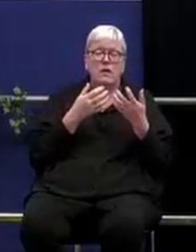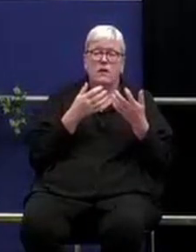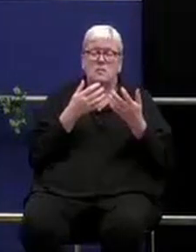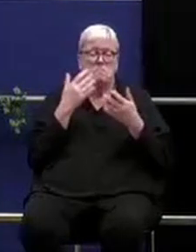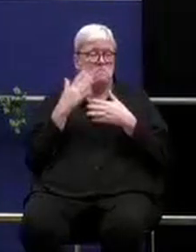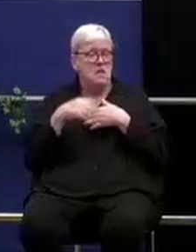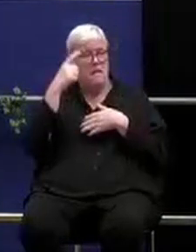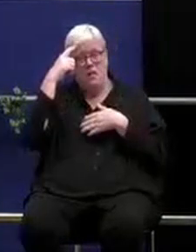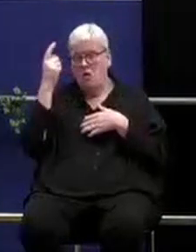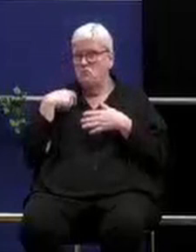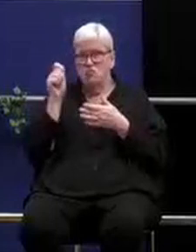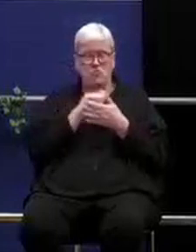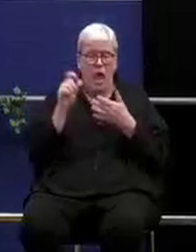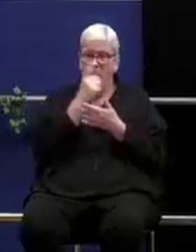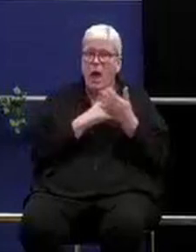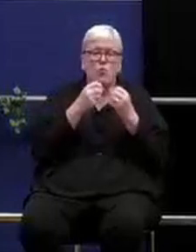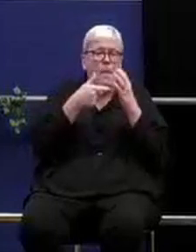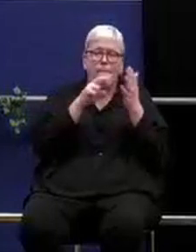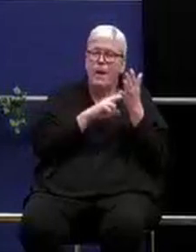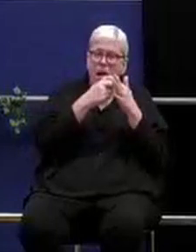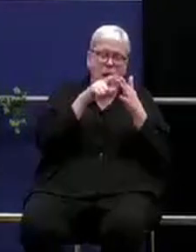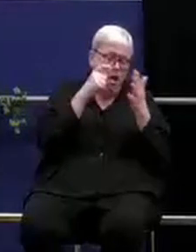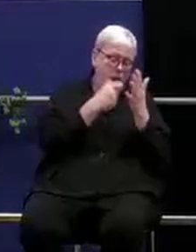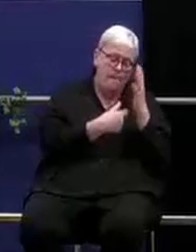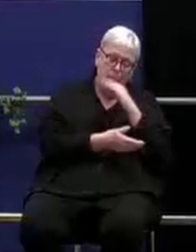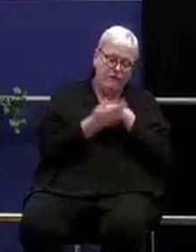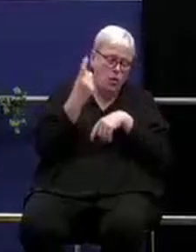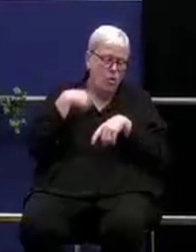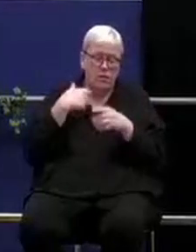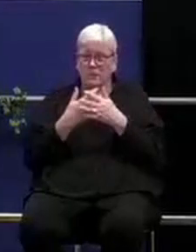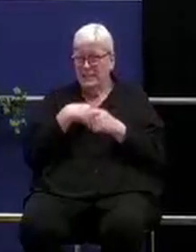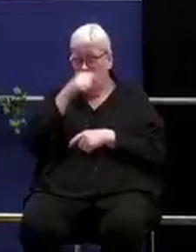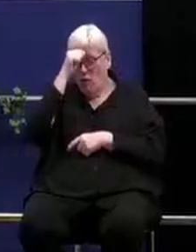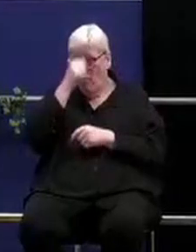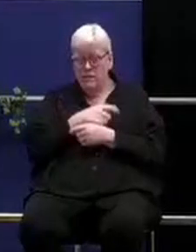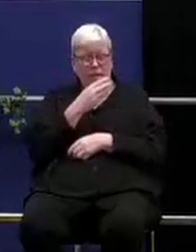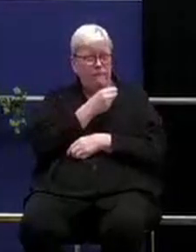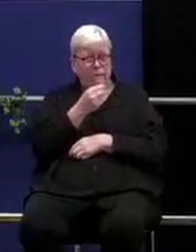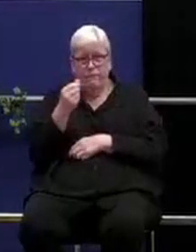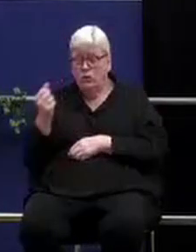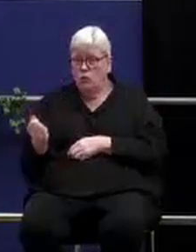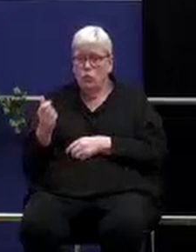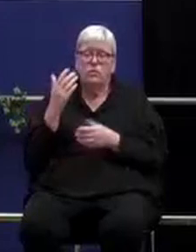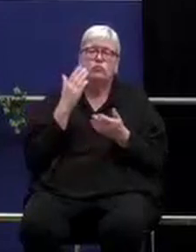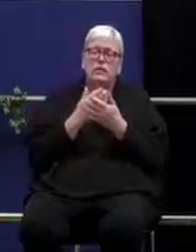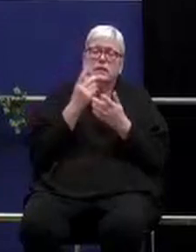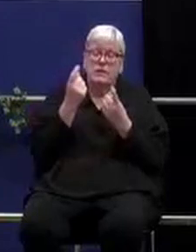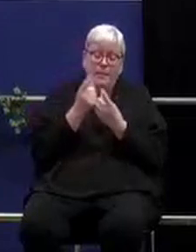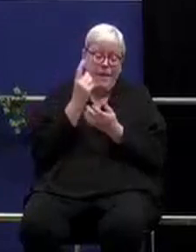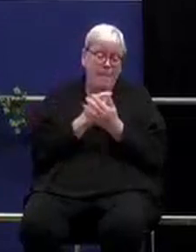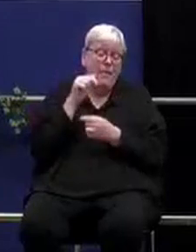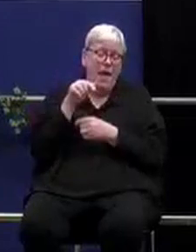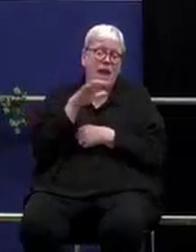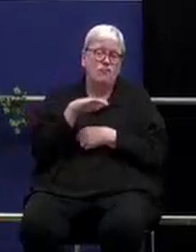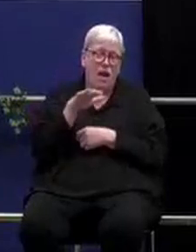write about bunkers before. It wasn't like I had a huge amount of knowledge of them. I knew they existed, but yeah, there was something about this space that